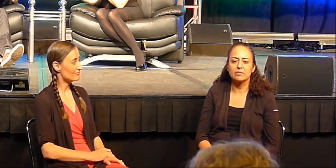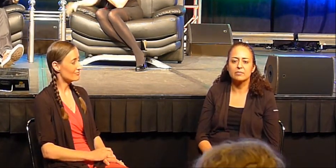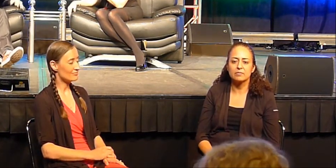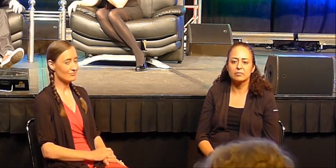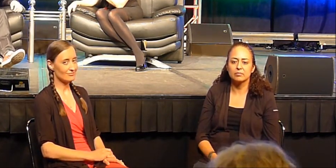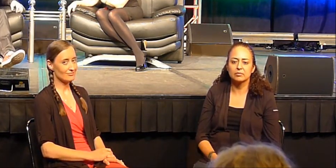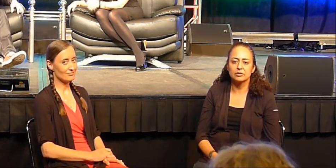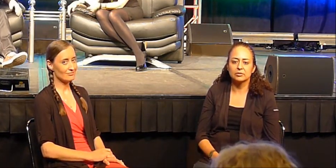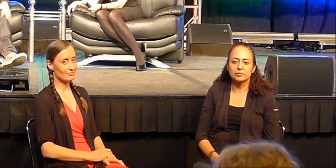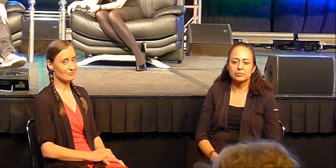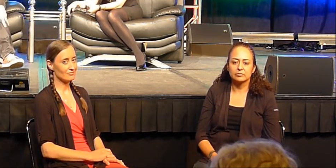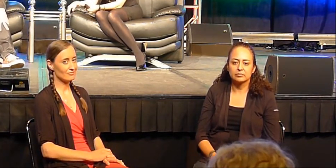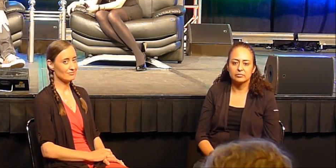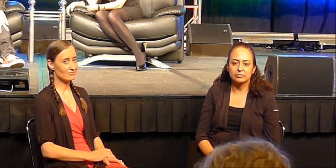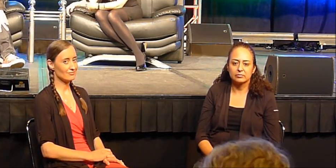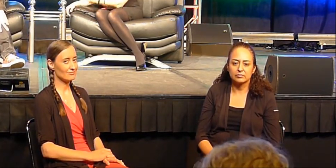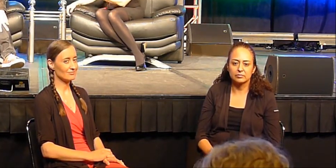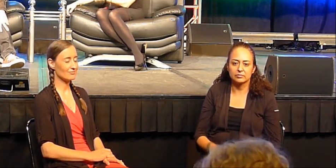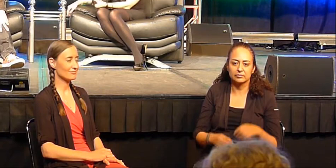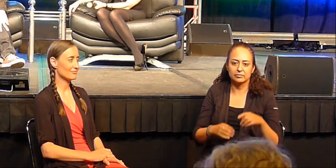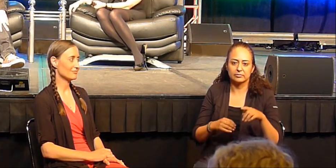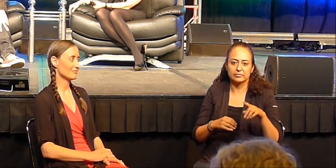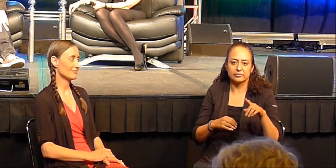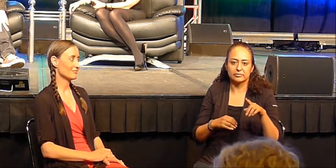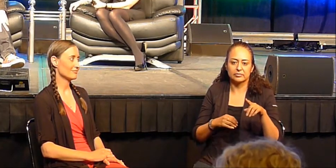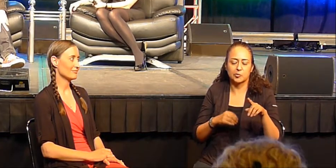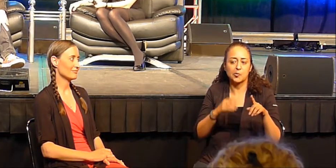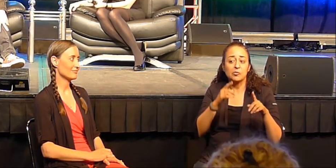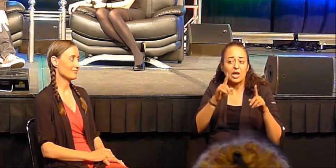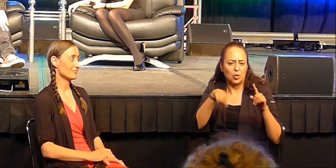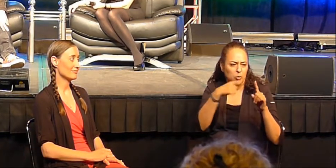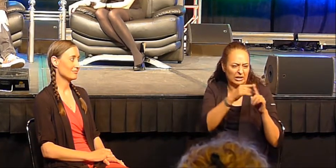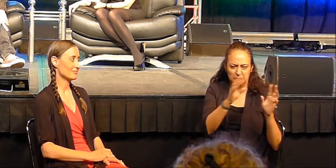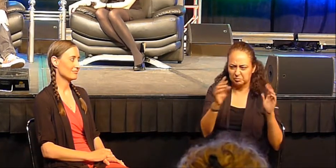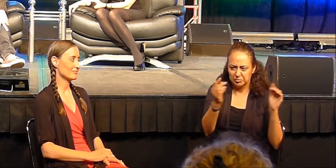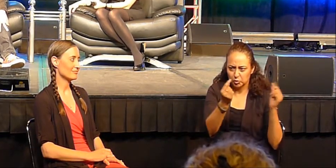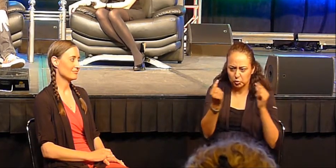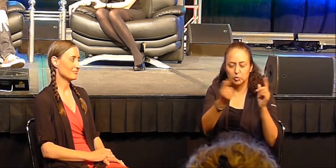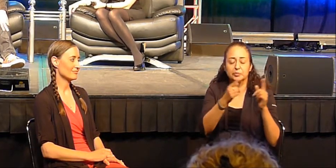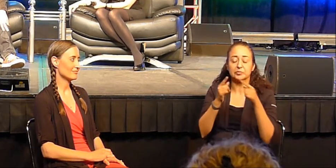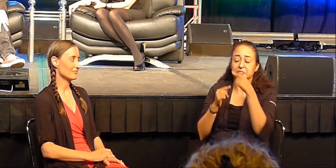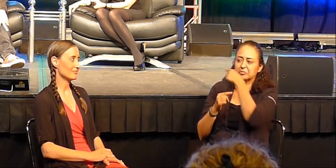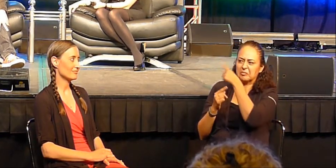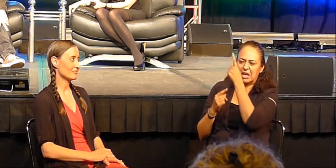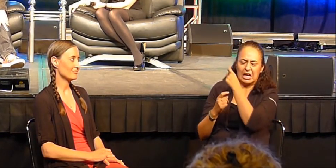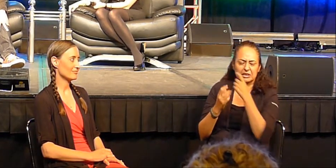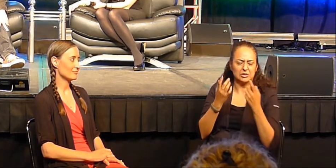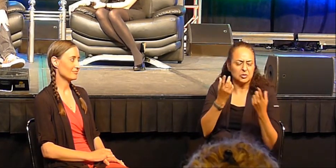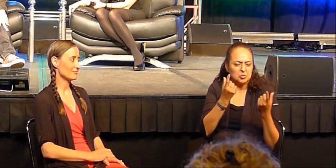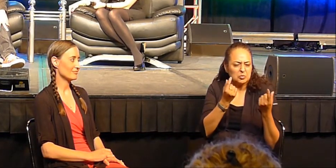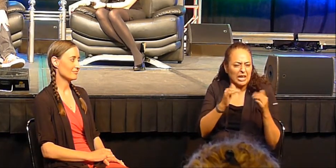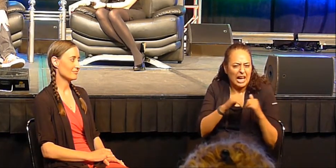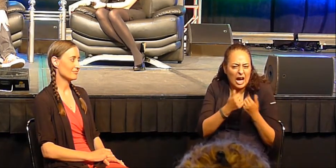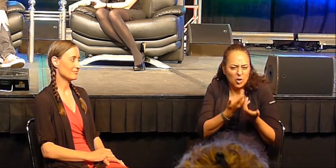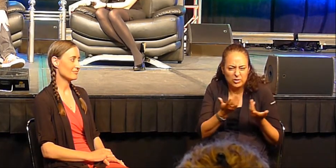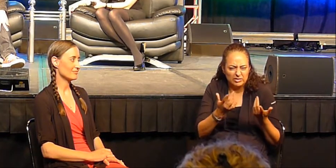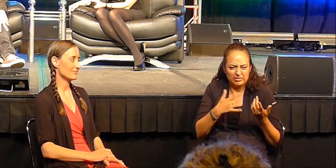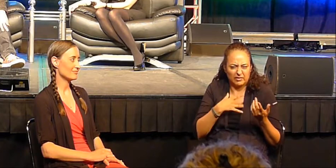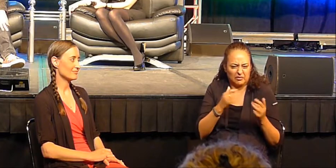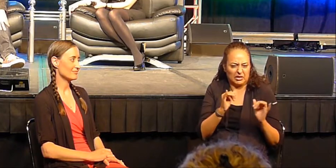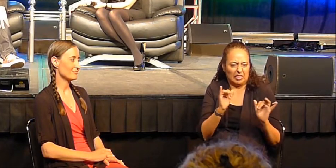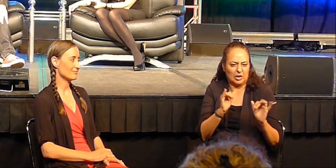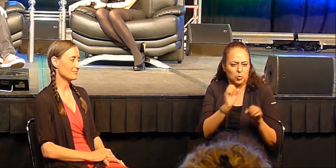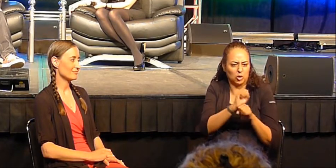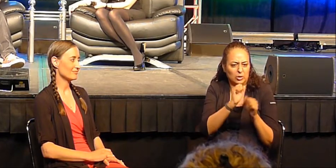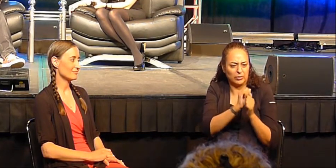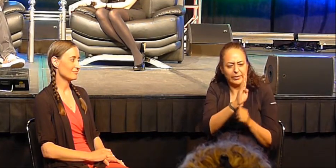Crystal? Oh my God, he was adorable. Billy is great. Billy arrived in October of